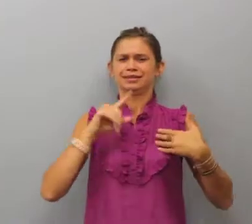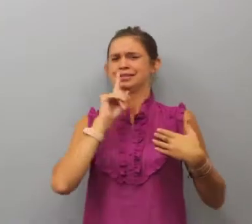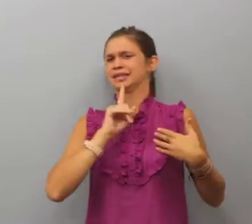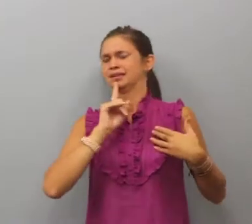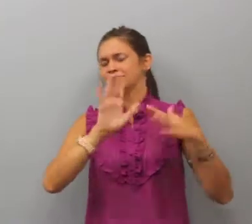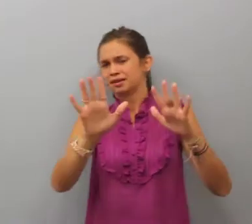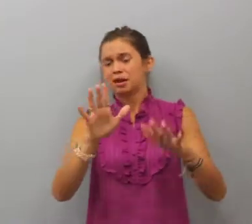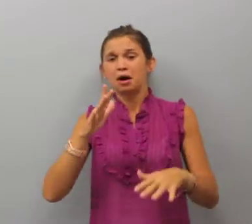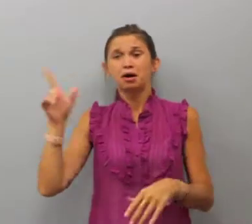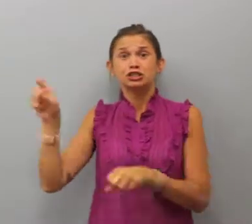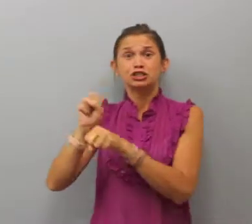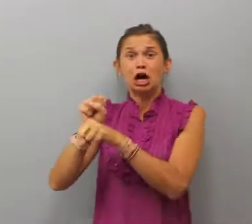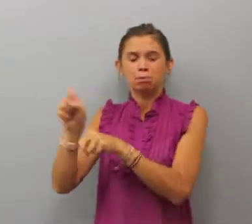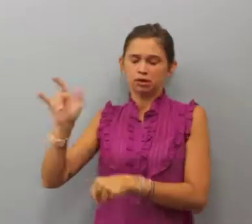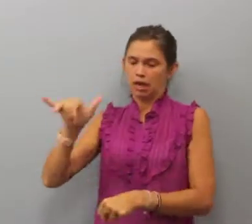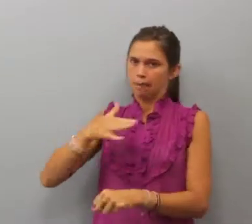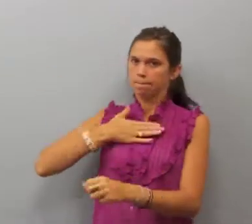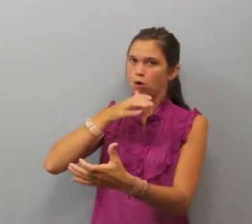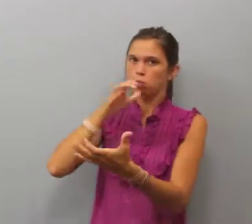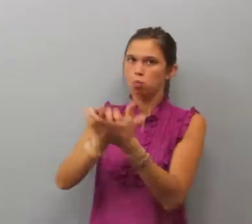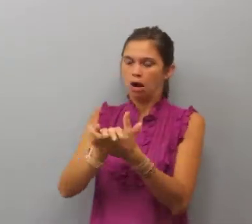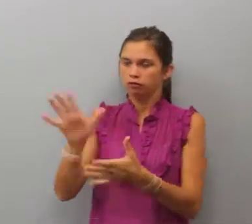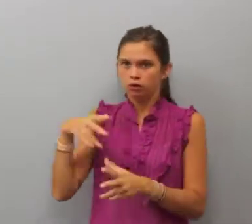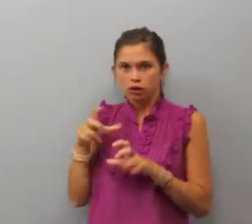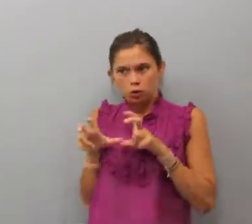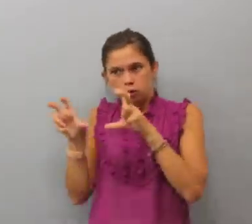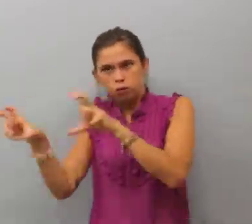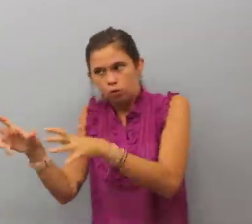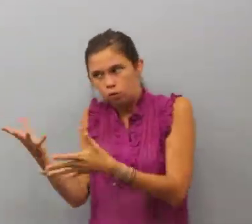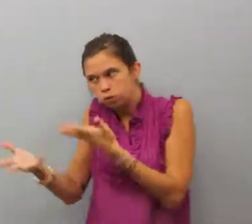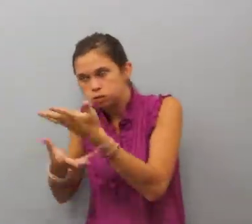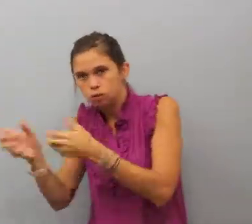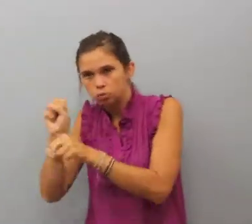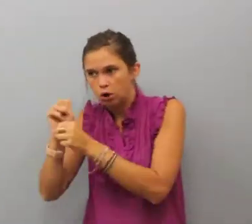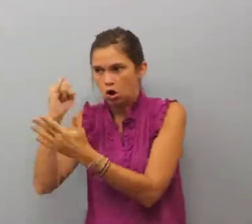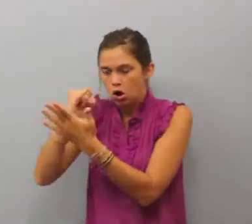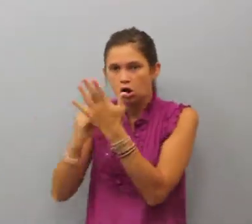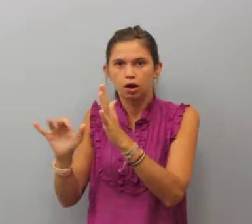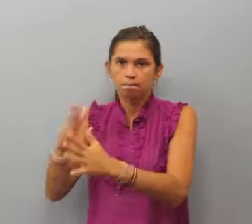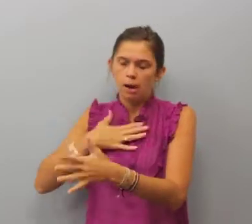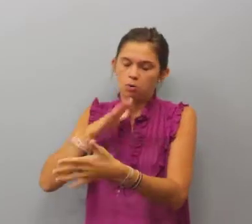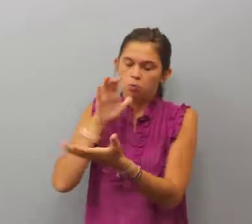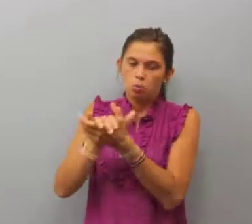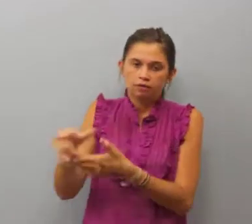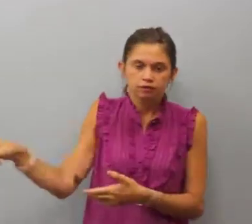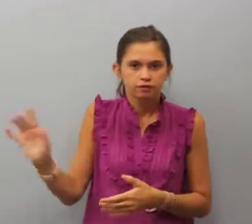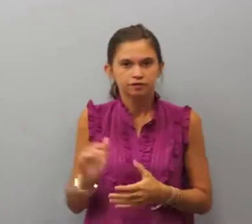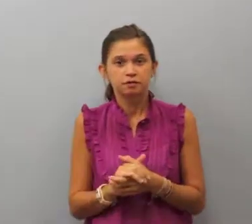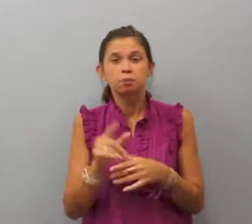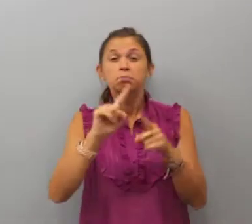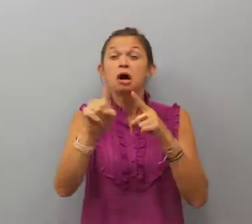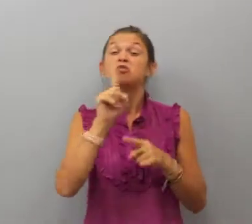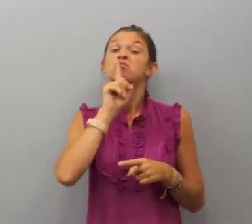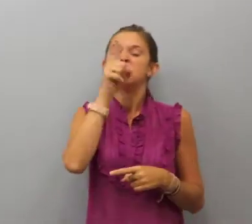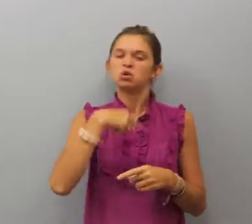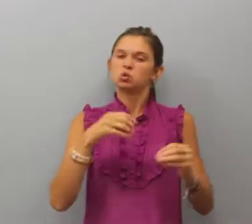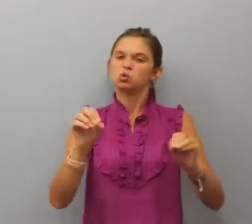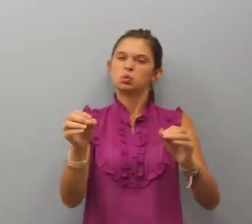well. He says he's single. His work is like his wife. He invests